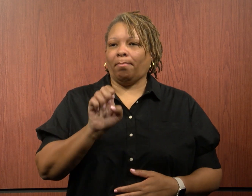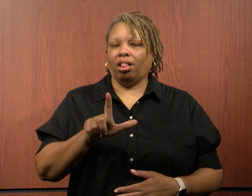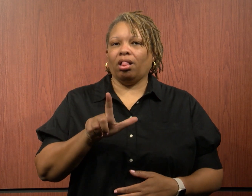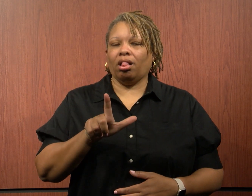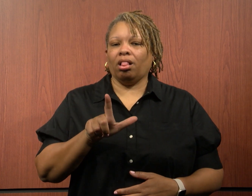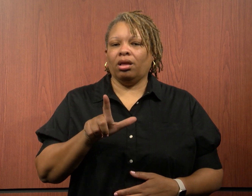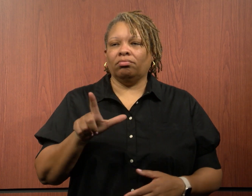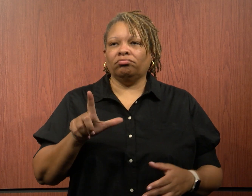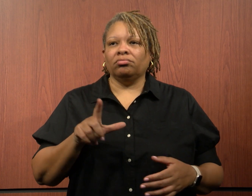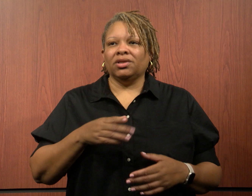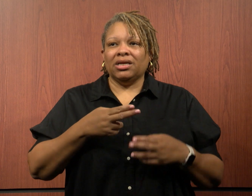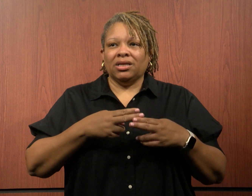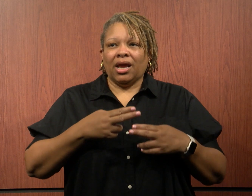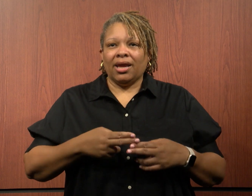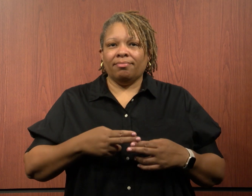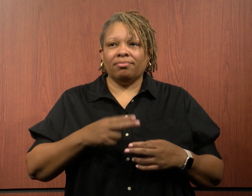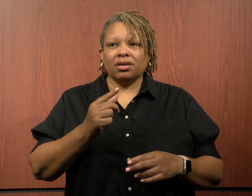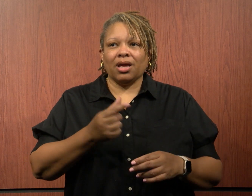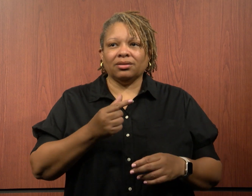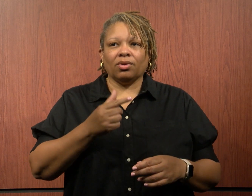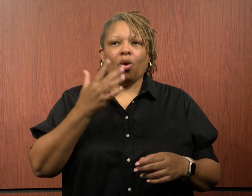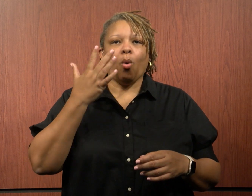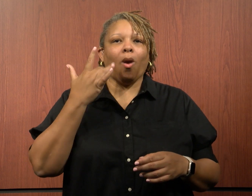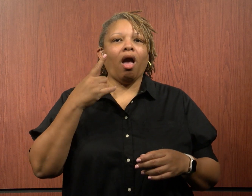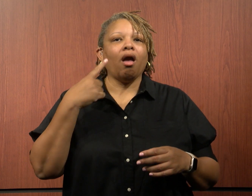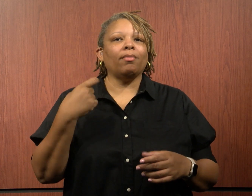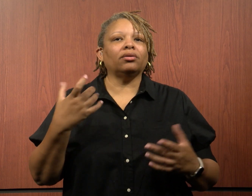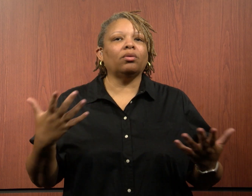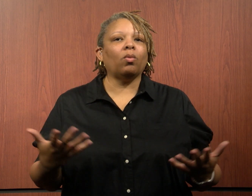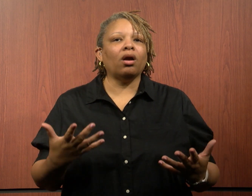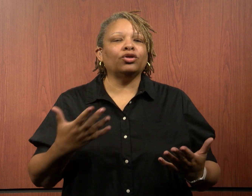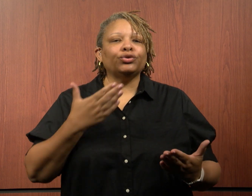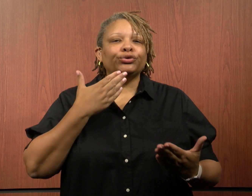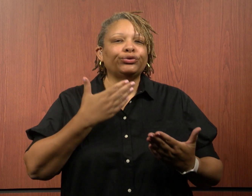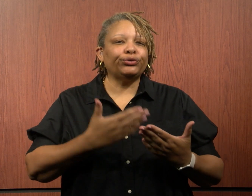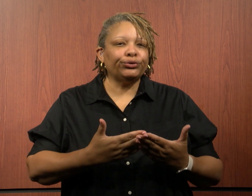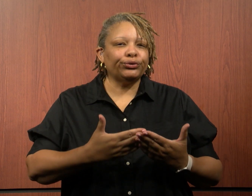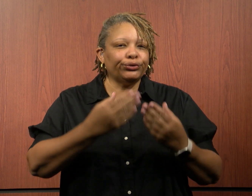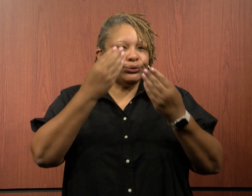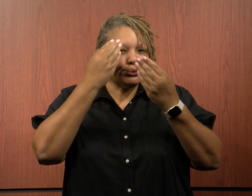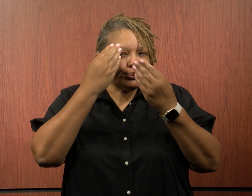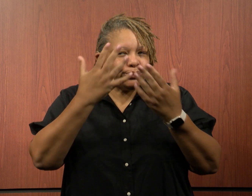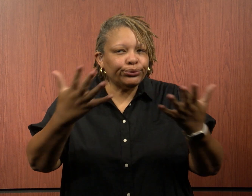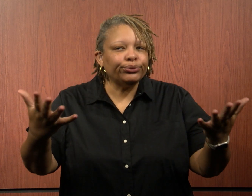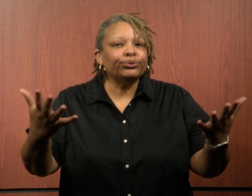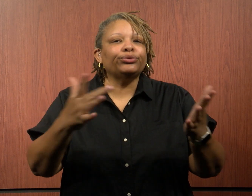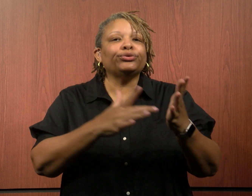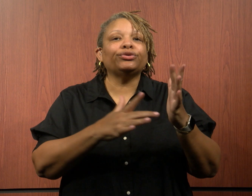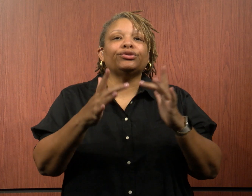is the Gospels. These books are called the Gospels because they tell the good news of Jesus Christ.